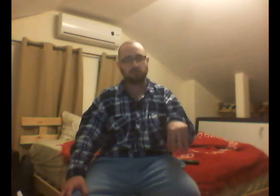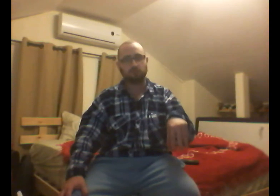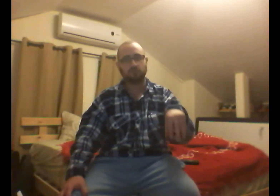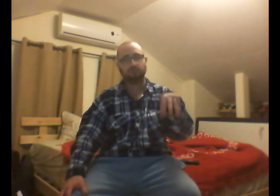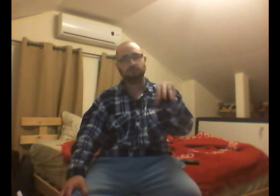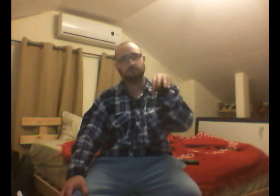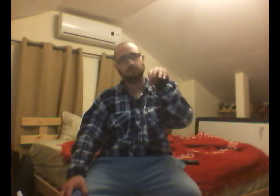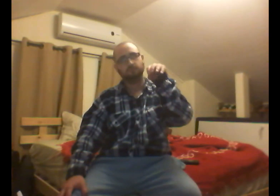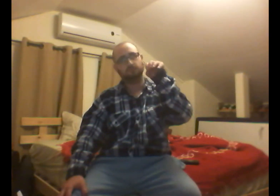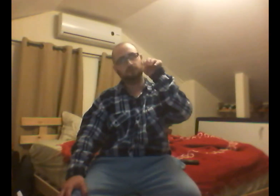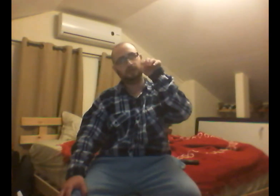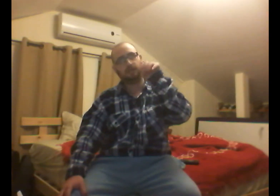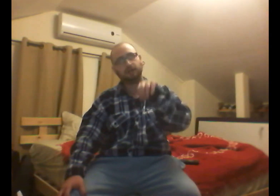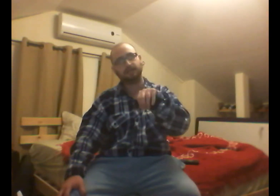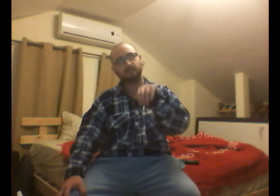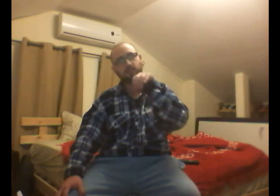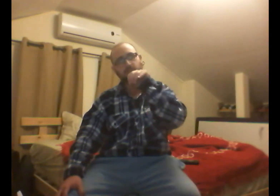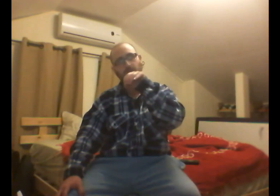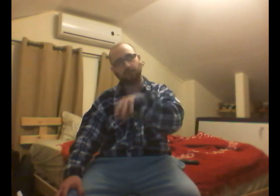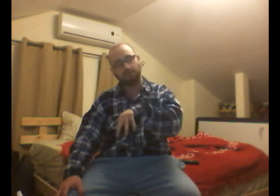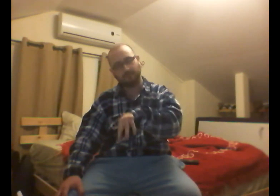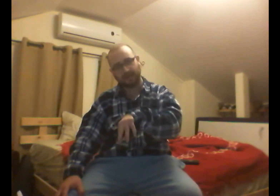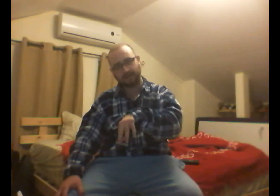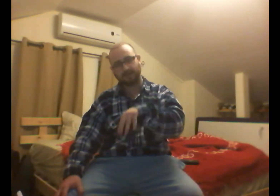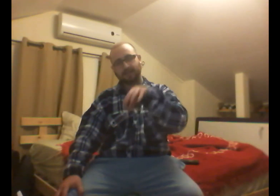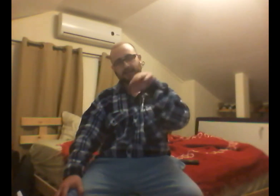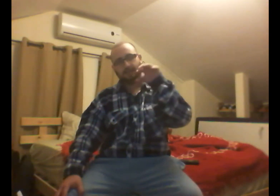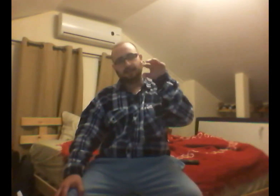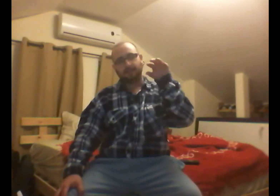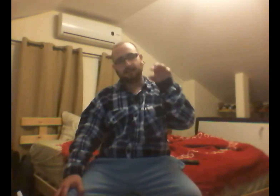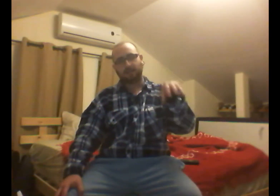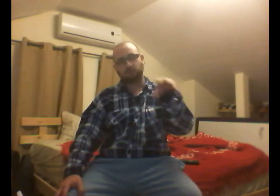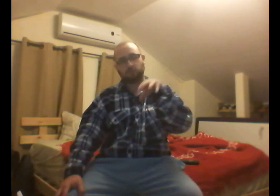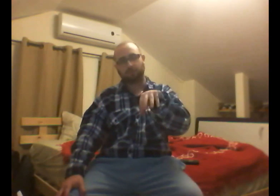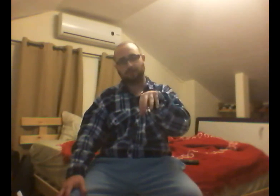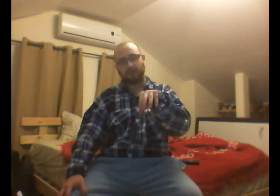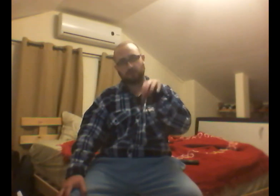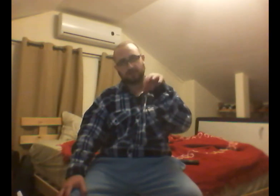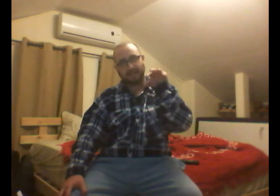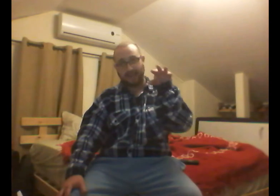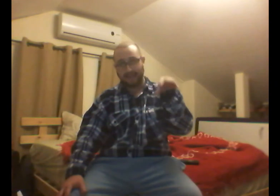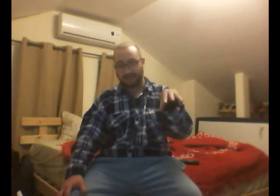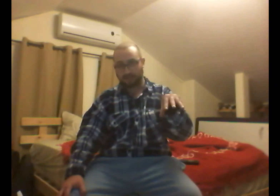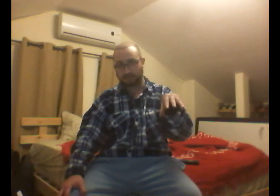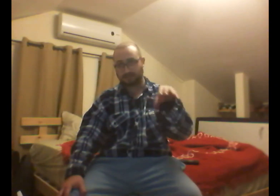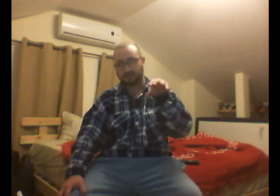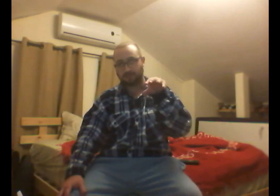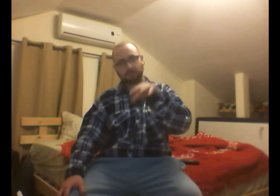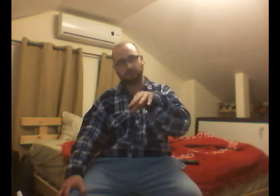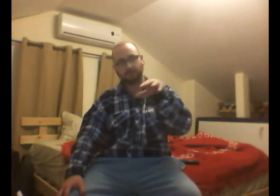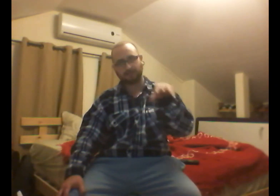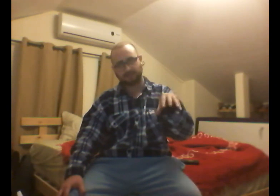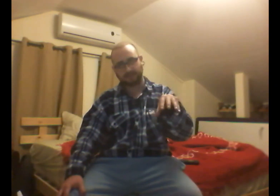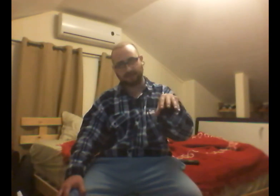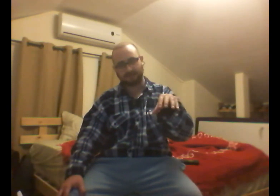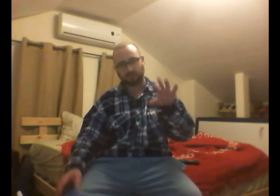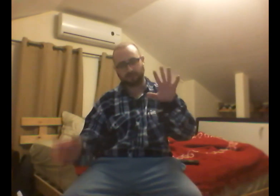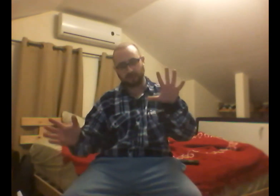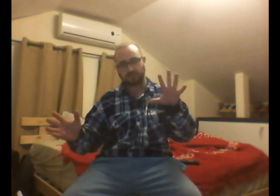issues regarding Superman and how Superman was handled during this episode. First of